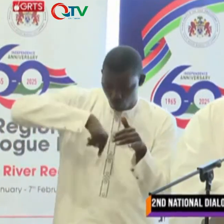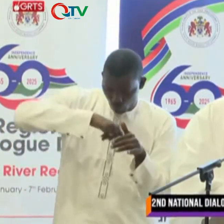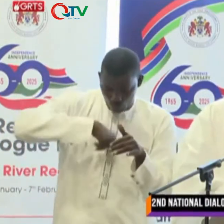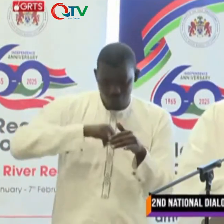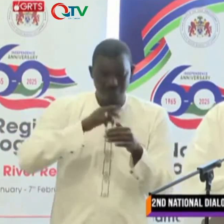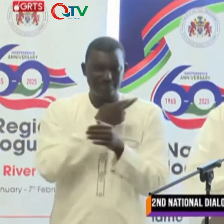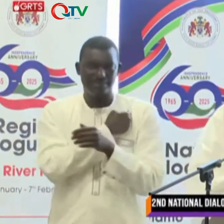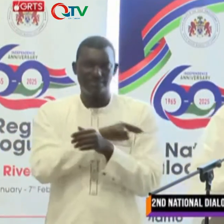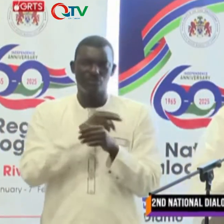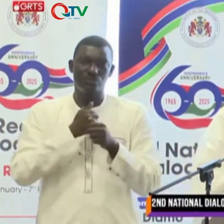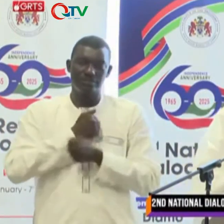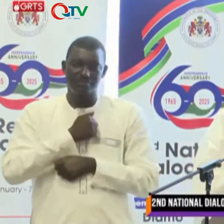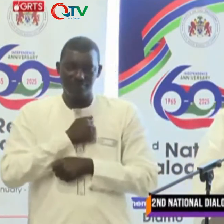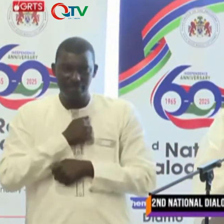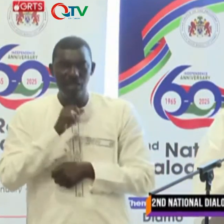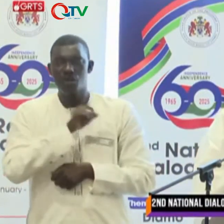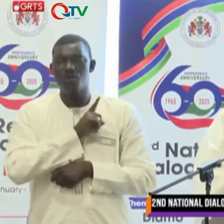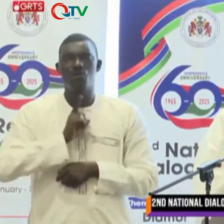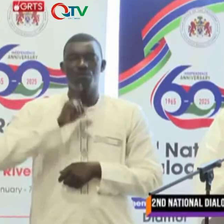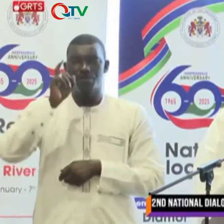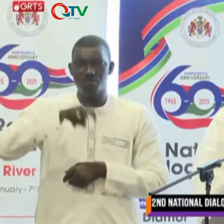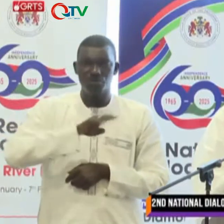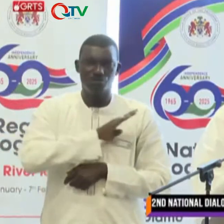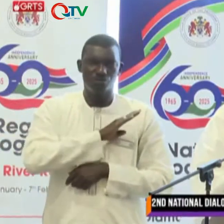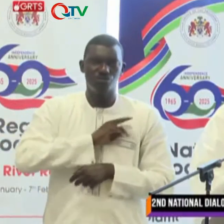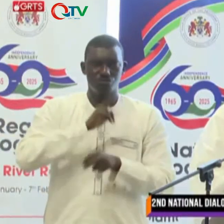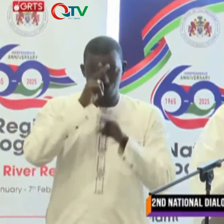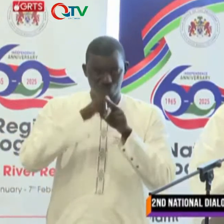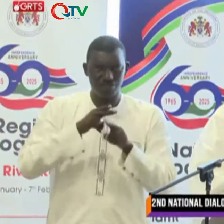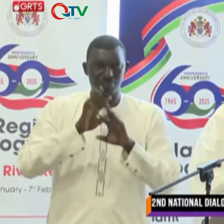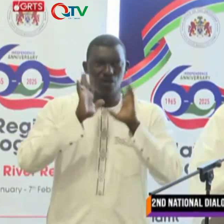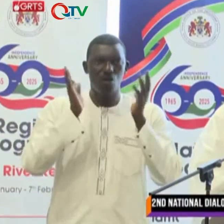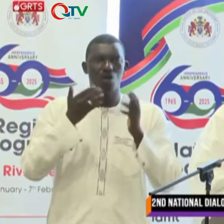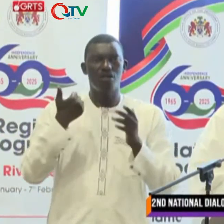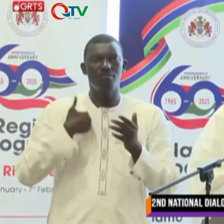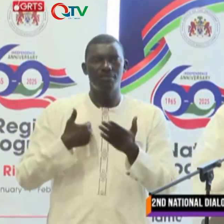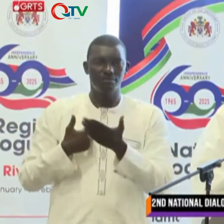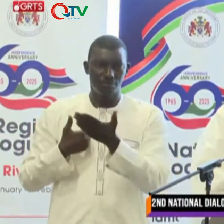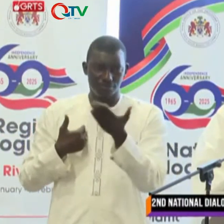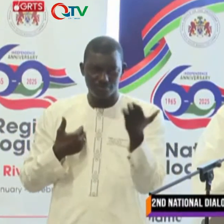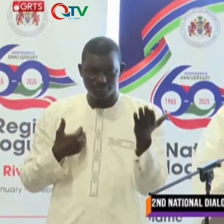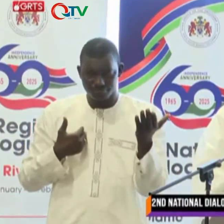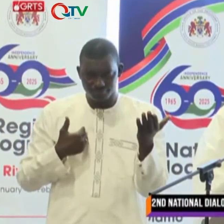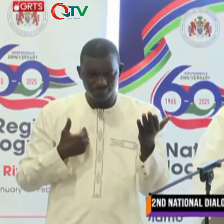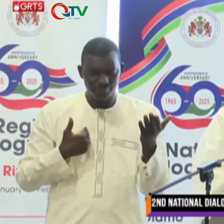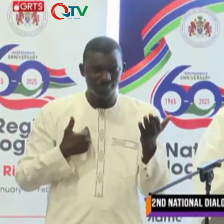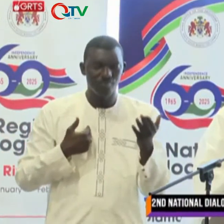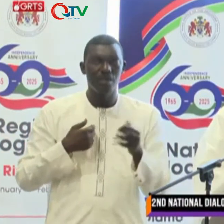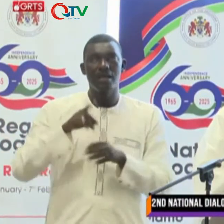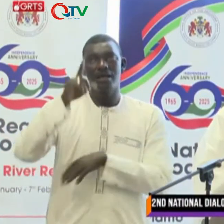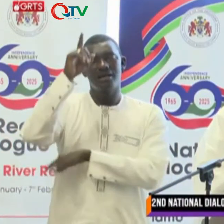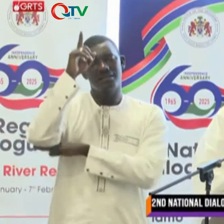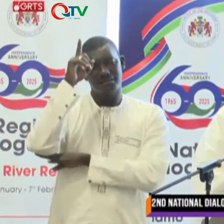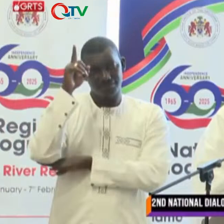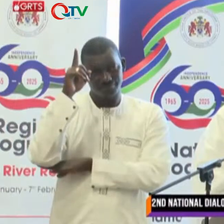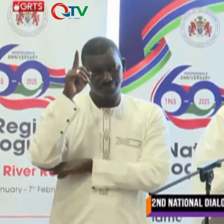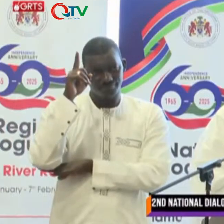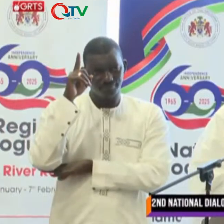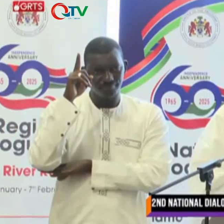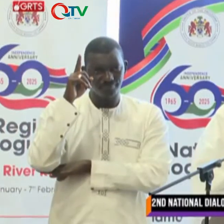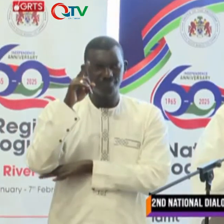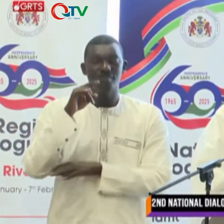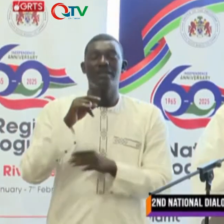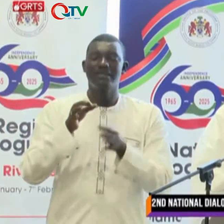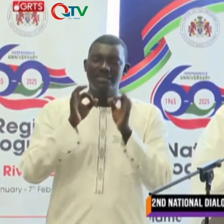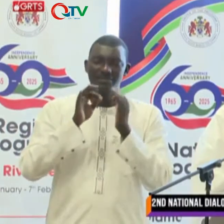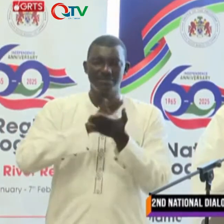religious sphere, we must also respect all mankind. Allah subhanahu wa ta'ala has declared in Surah